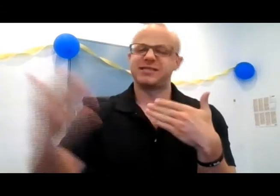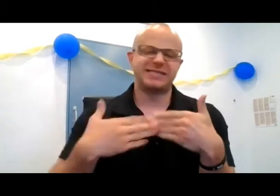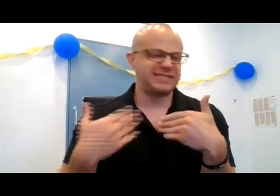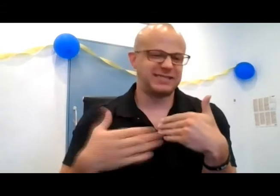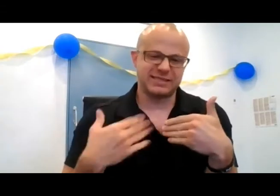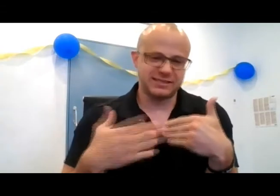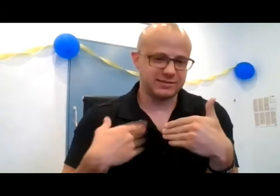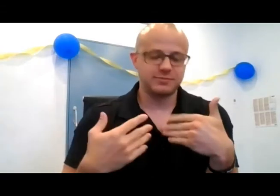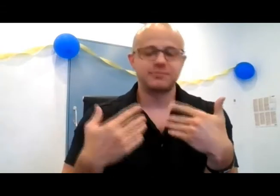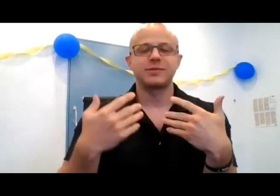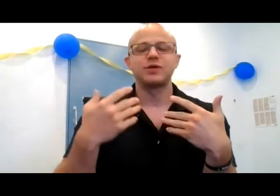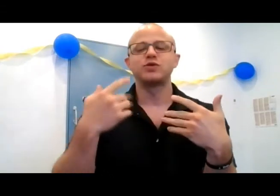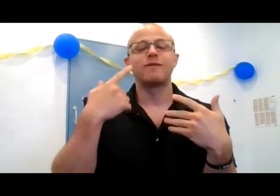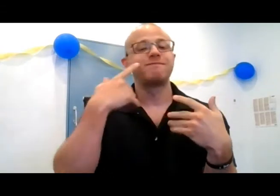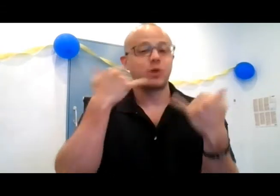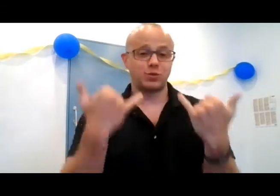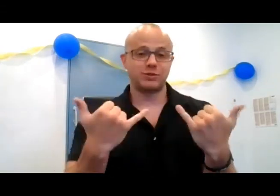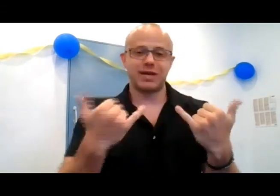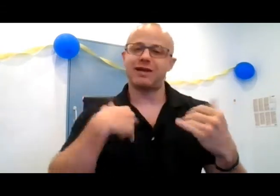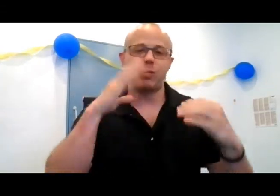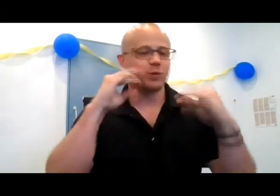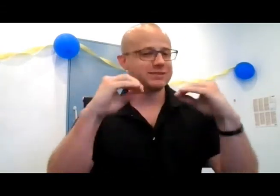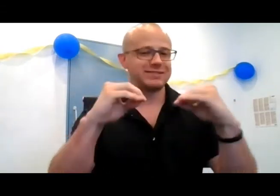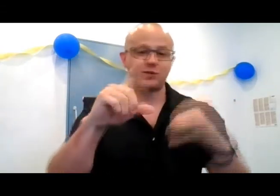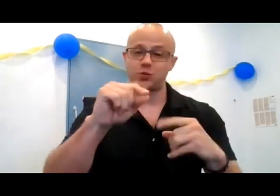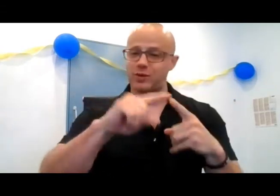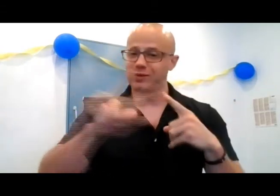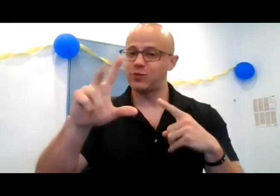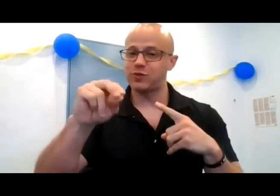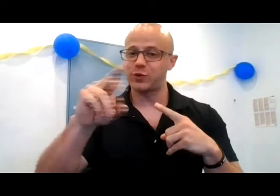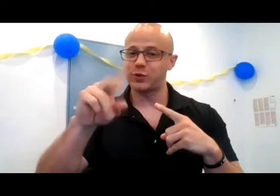20 to 30 is a tougher set of numbers.